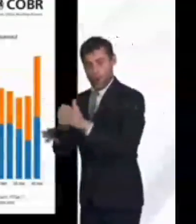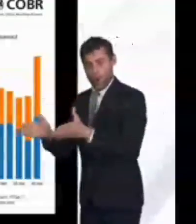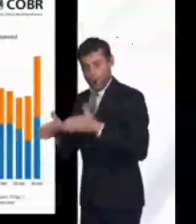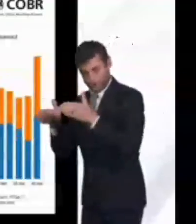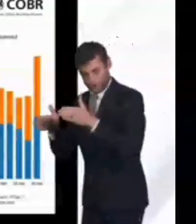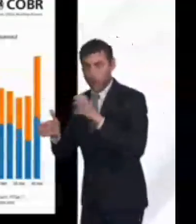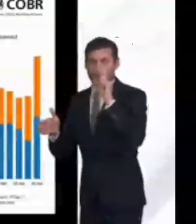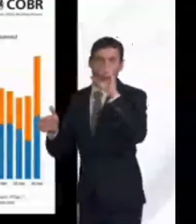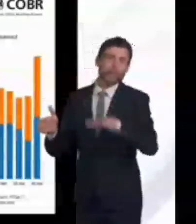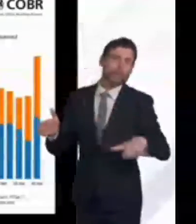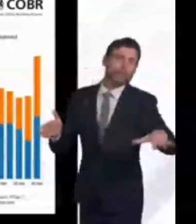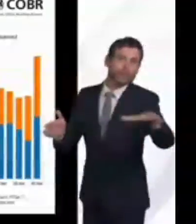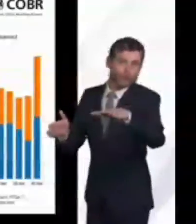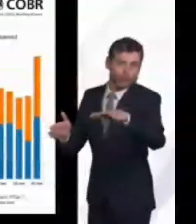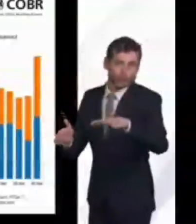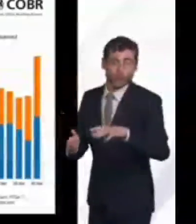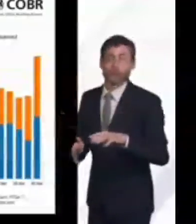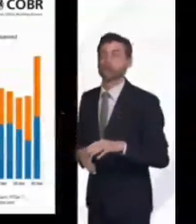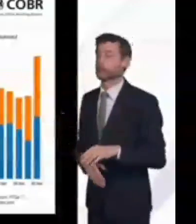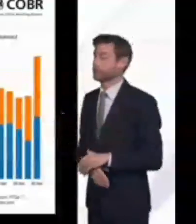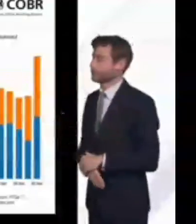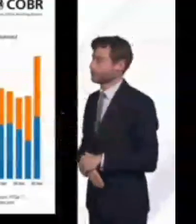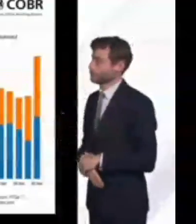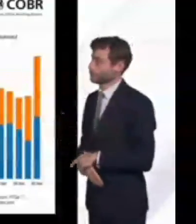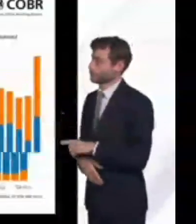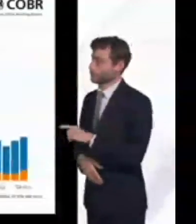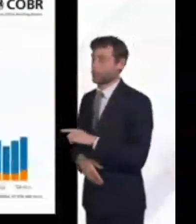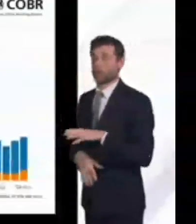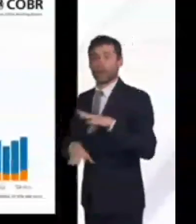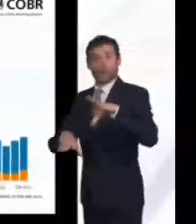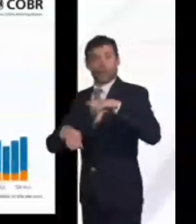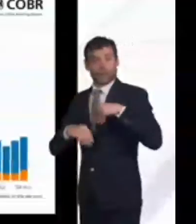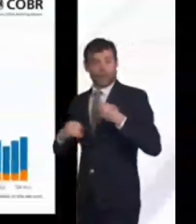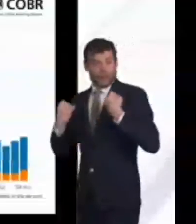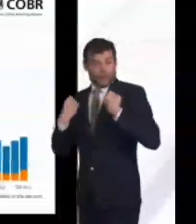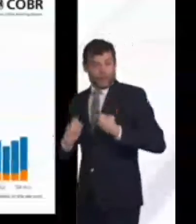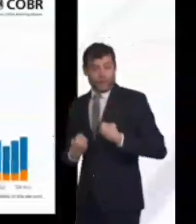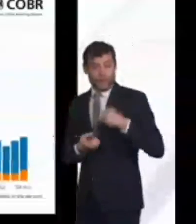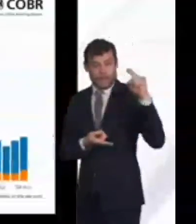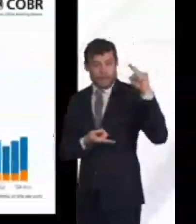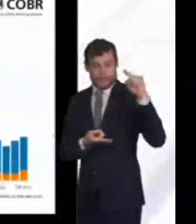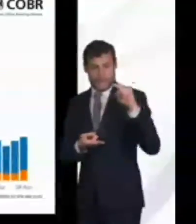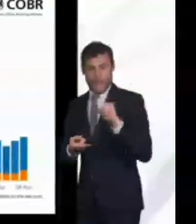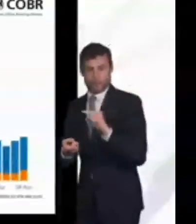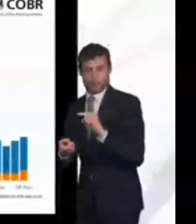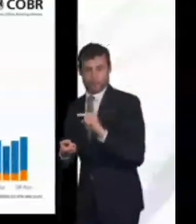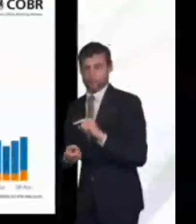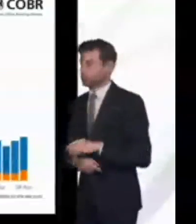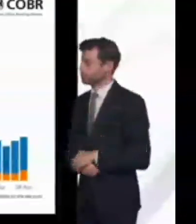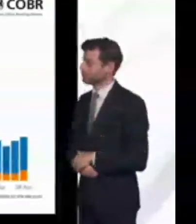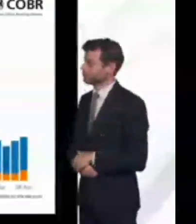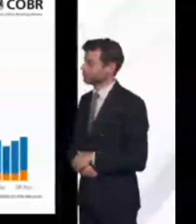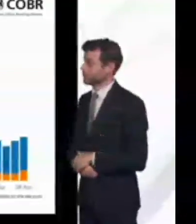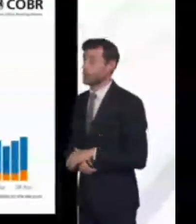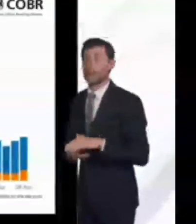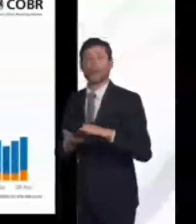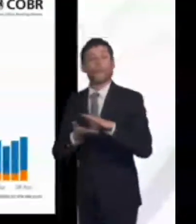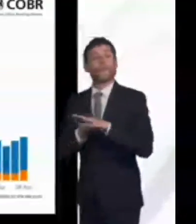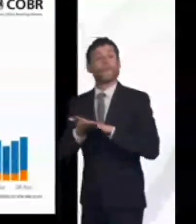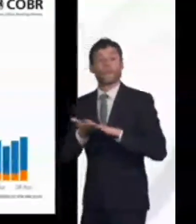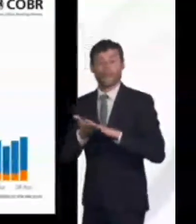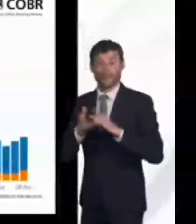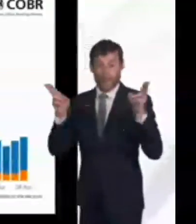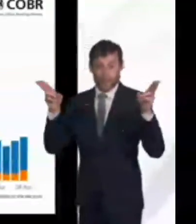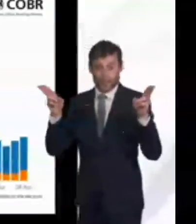of infections will be coming down. Next slide, please. This turns into a reduction in hospital admissions